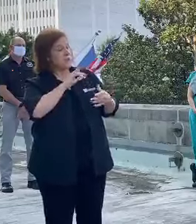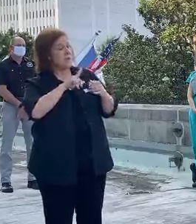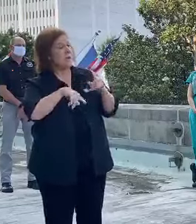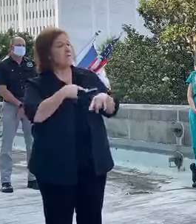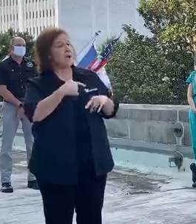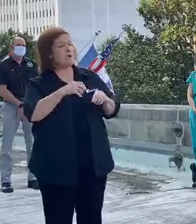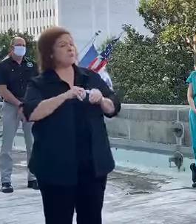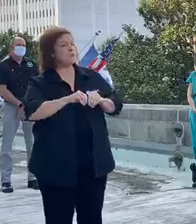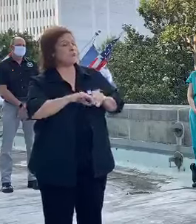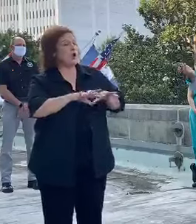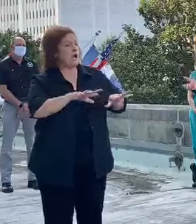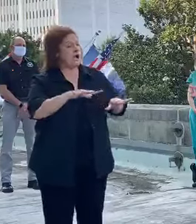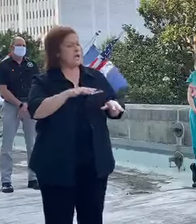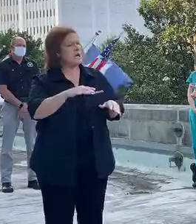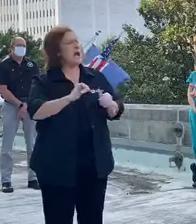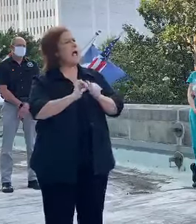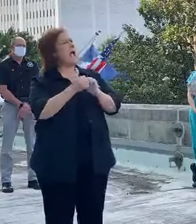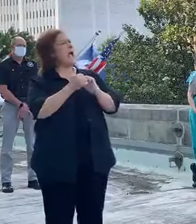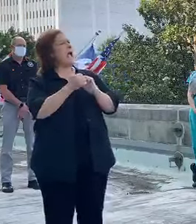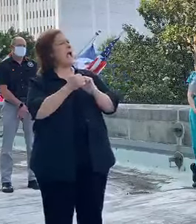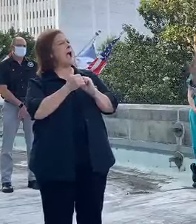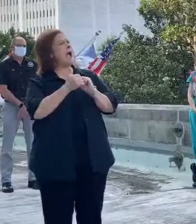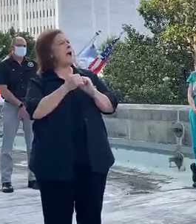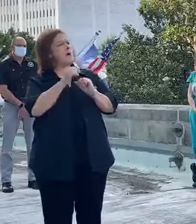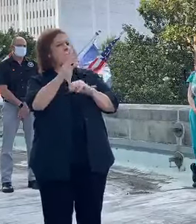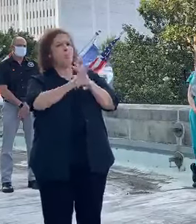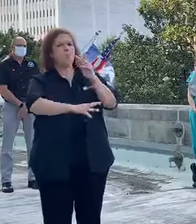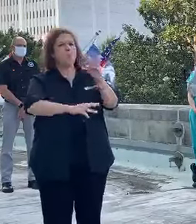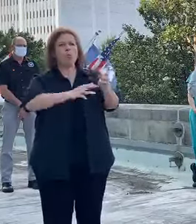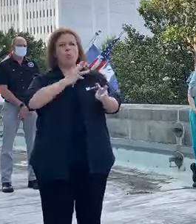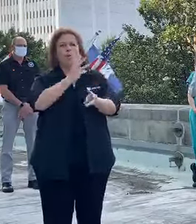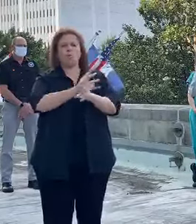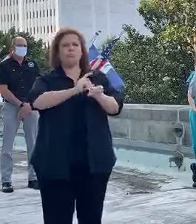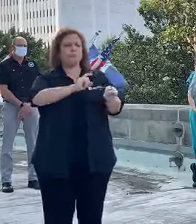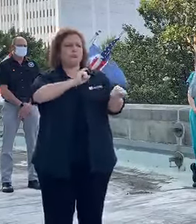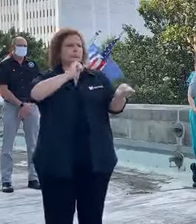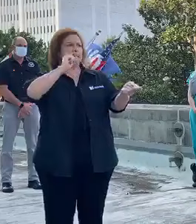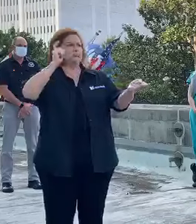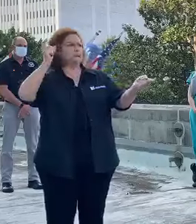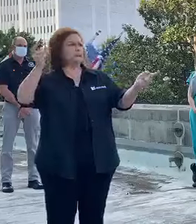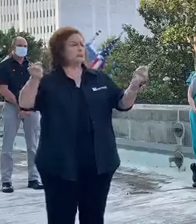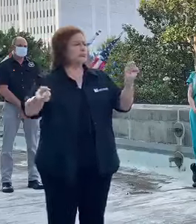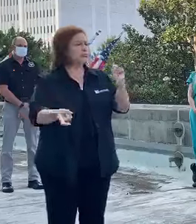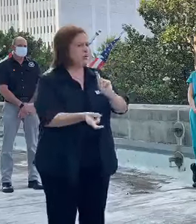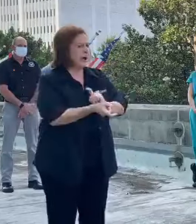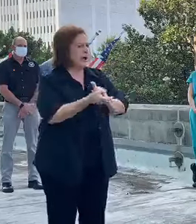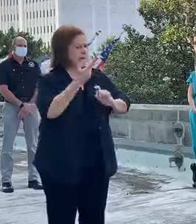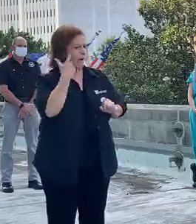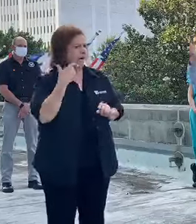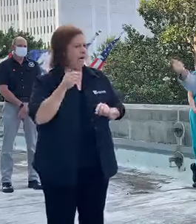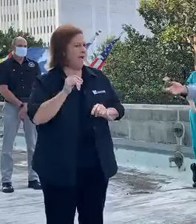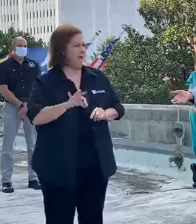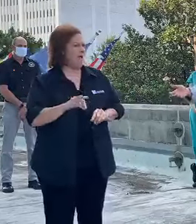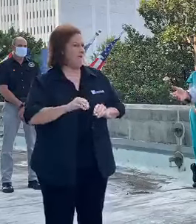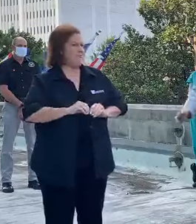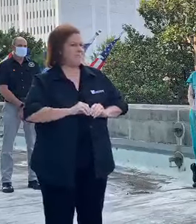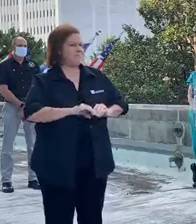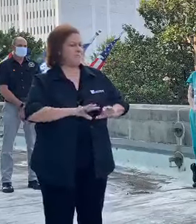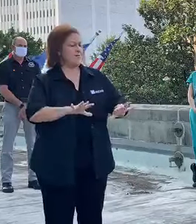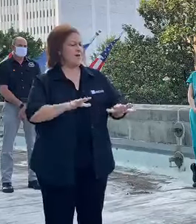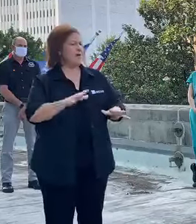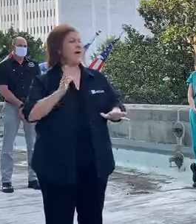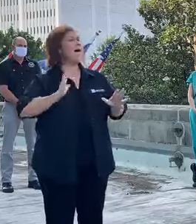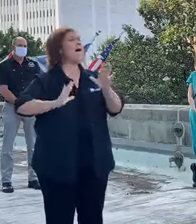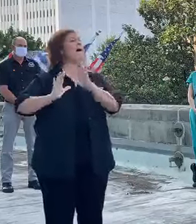out that how the world has changed through pandemics way back. So whether